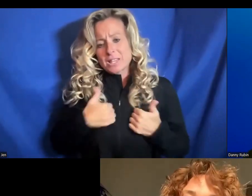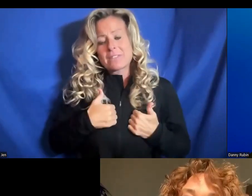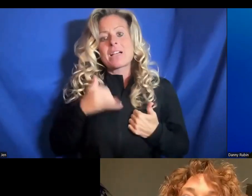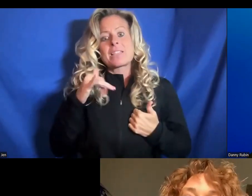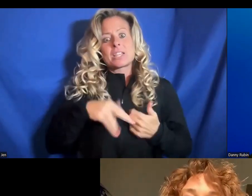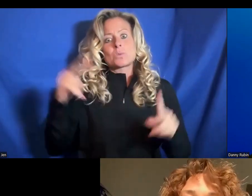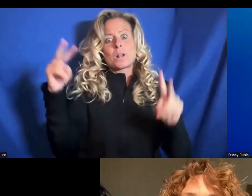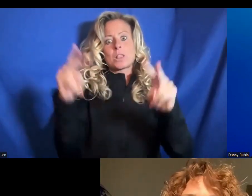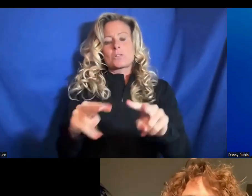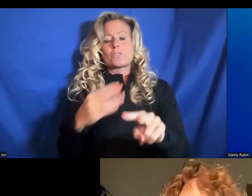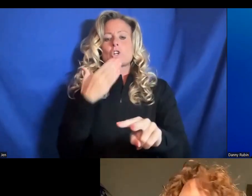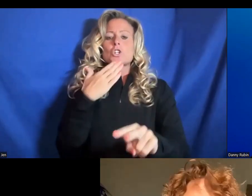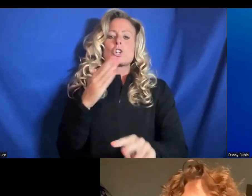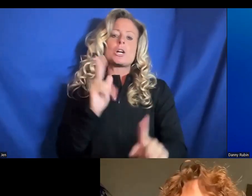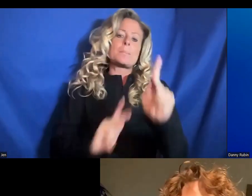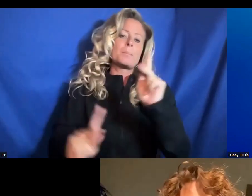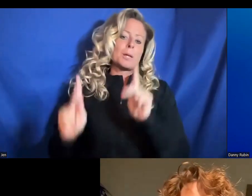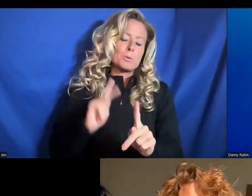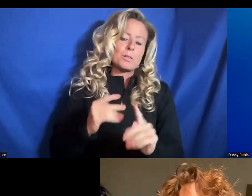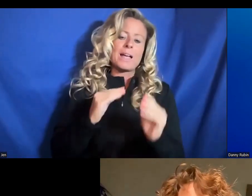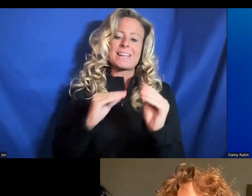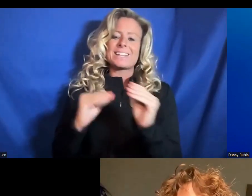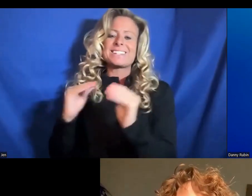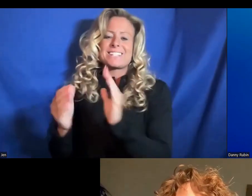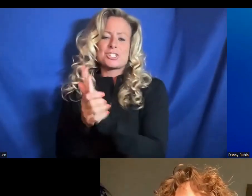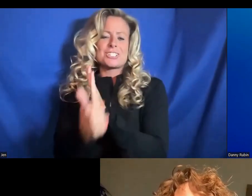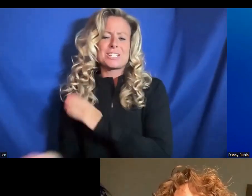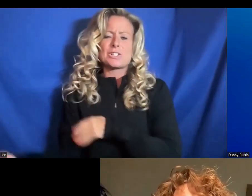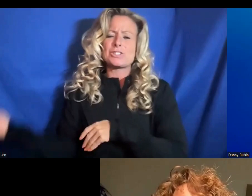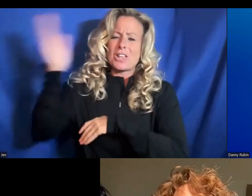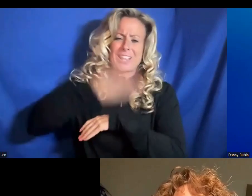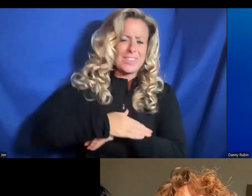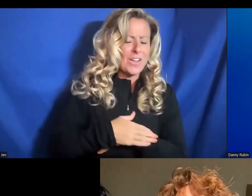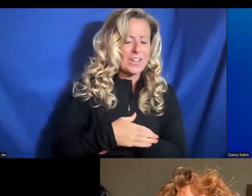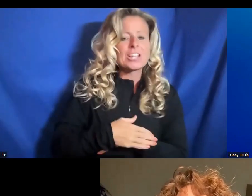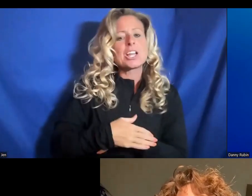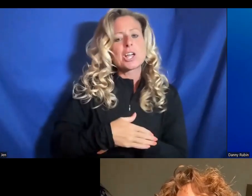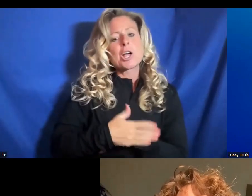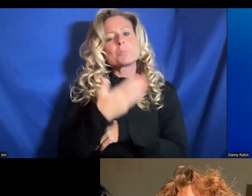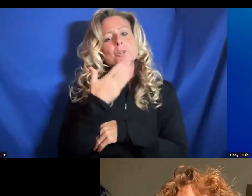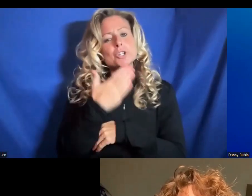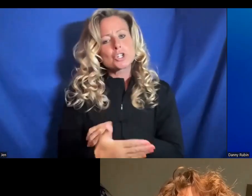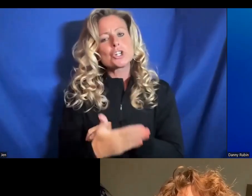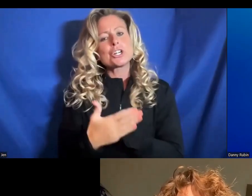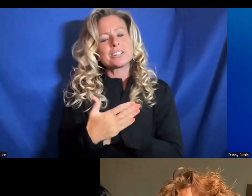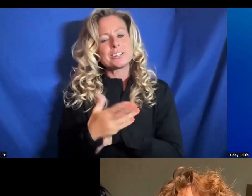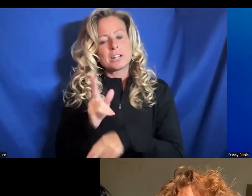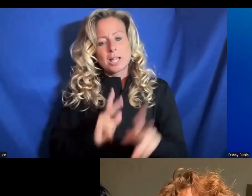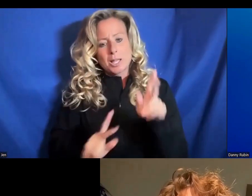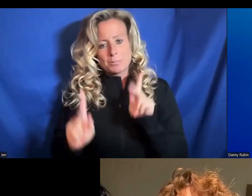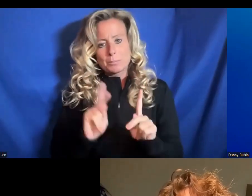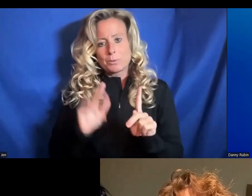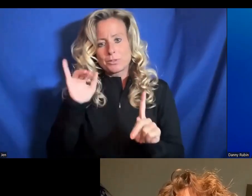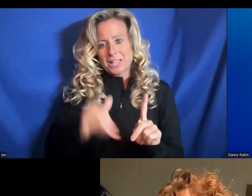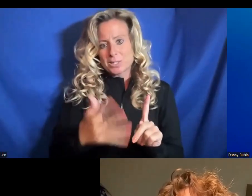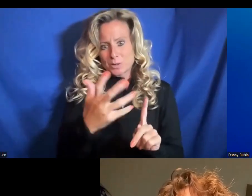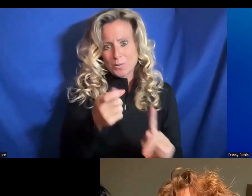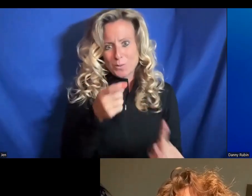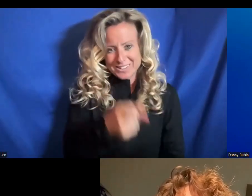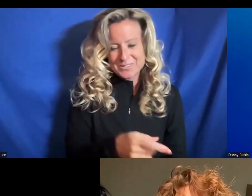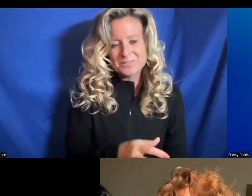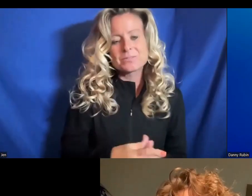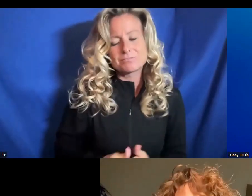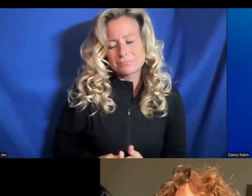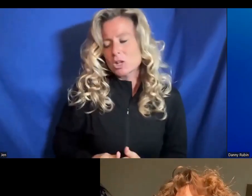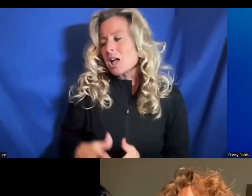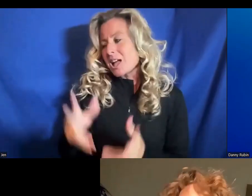I look for good human beings. I can teach skill all day long. I think we hear that from every industry we